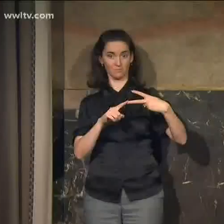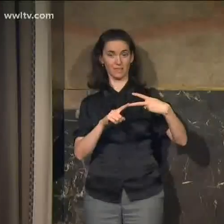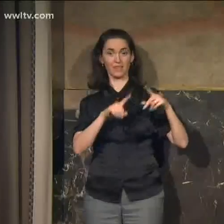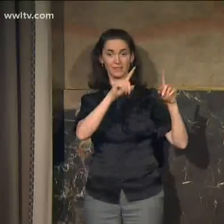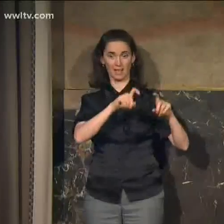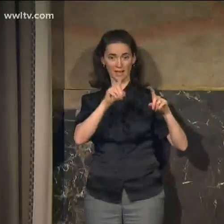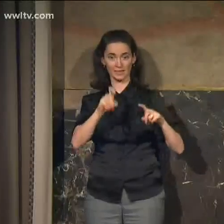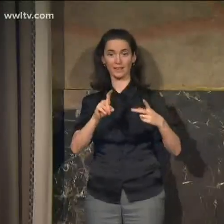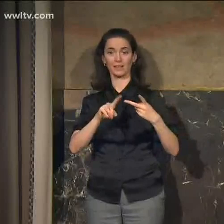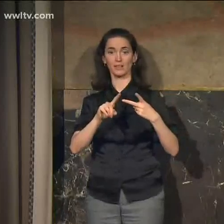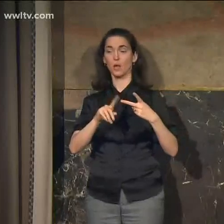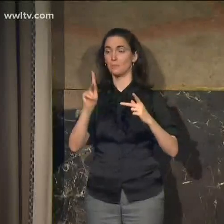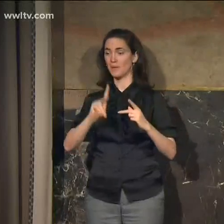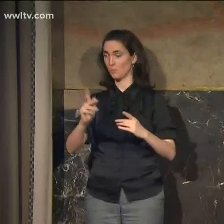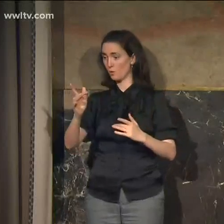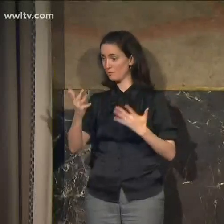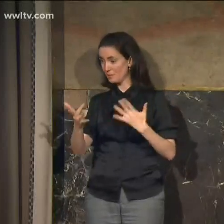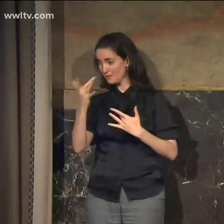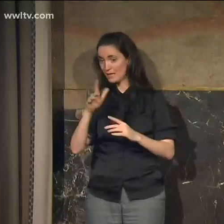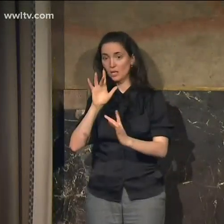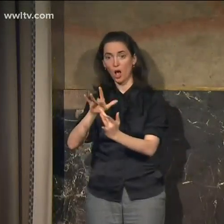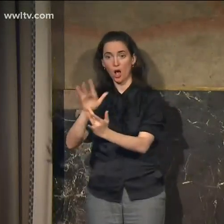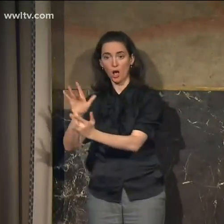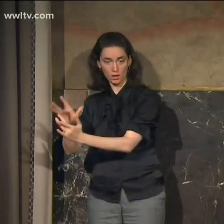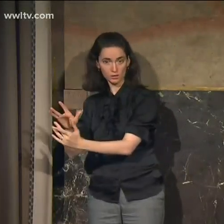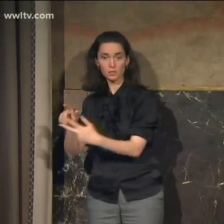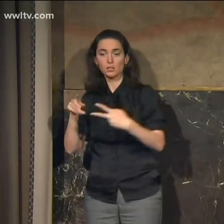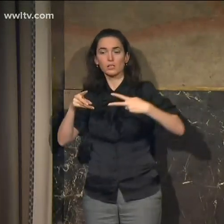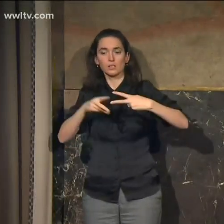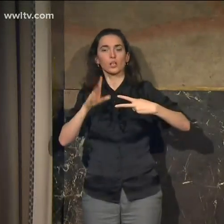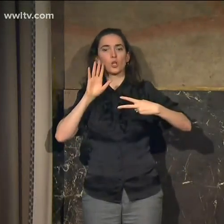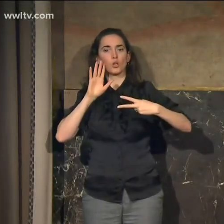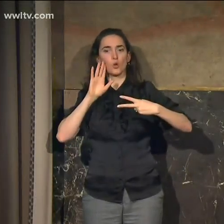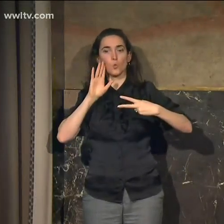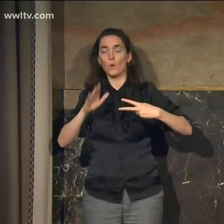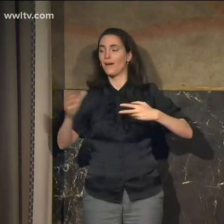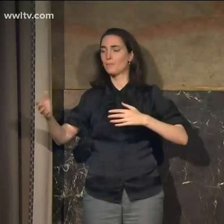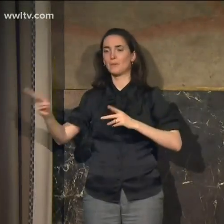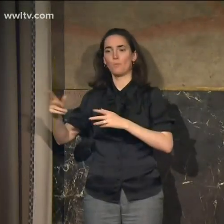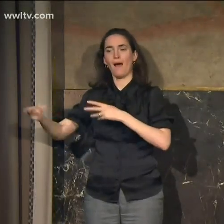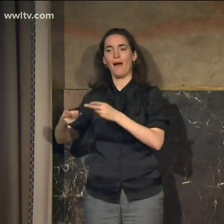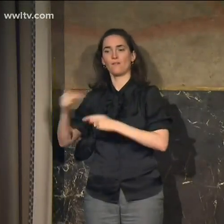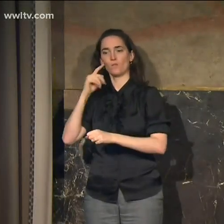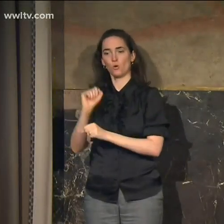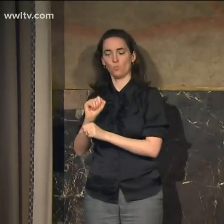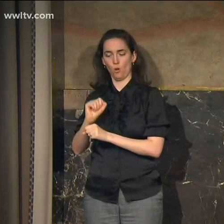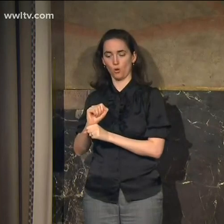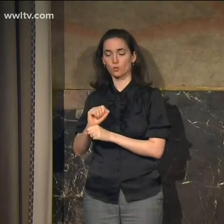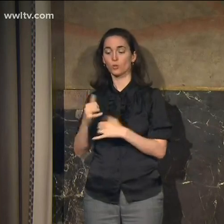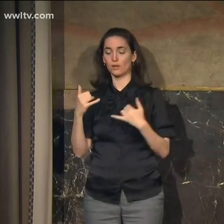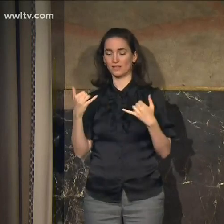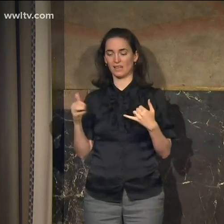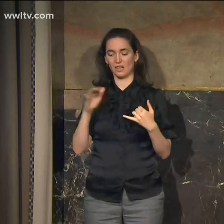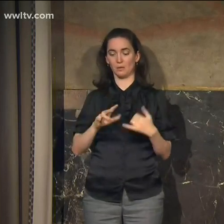We're going to move from 70 team members conducting contact tracing to at least 250 contact tracers.